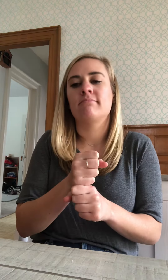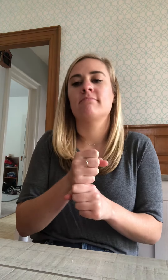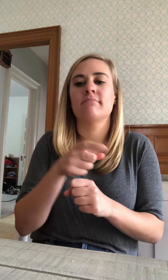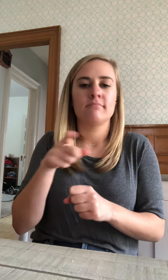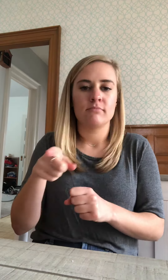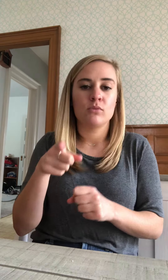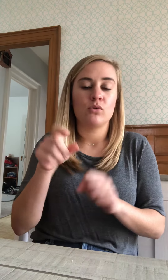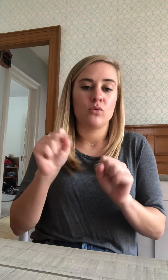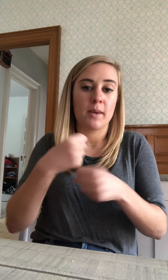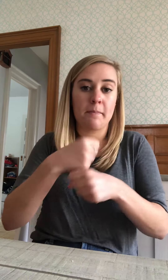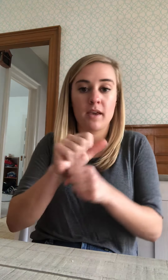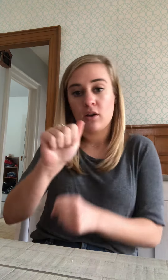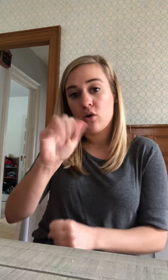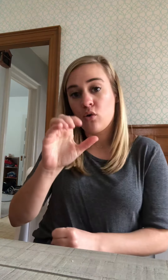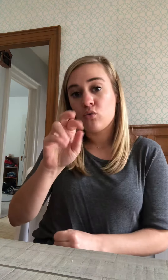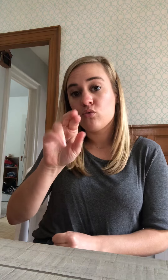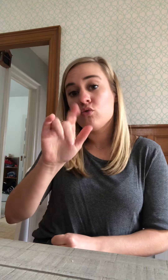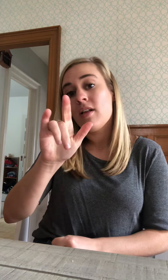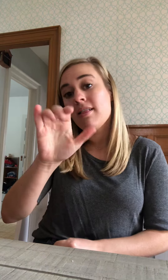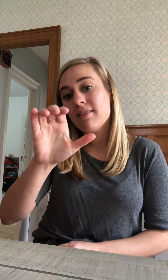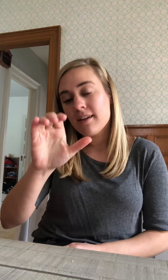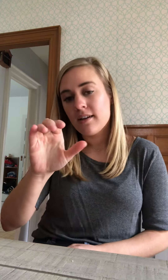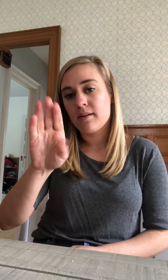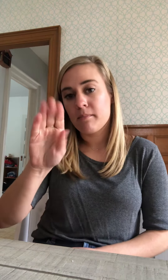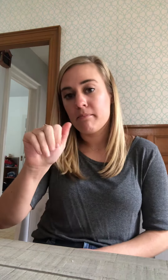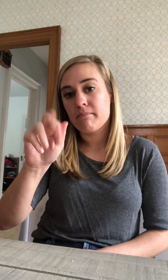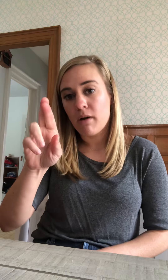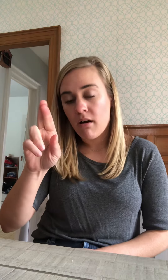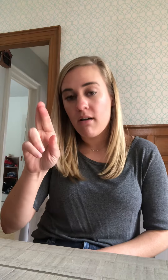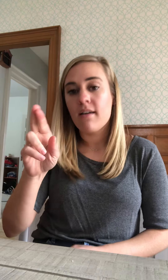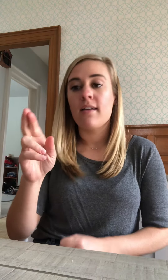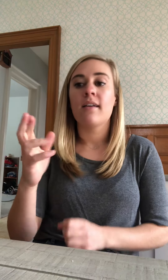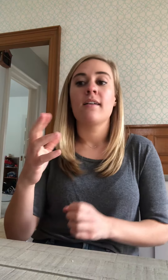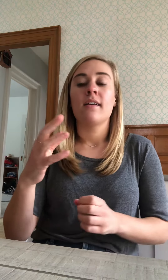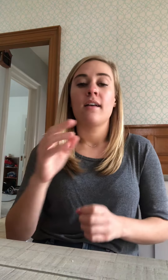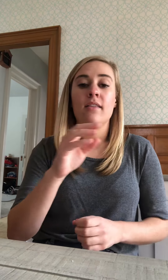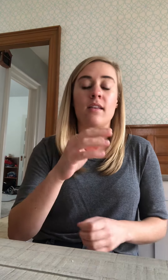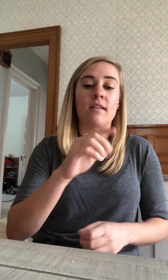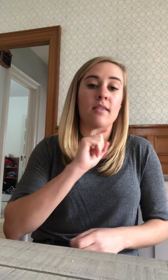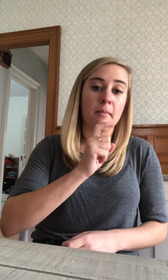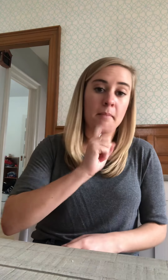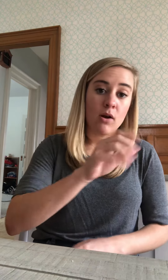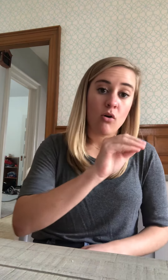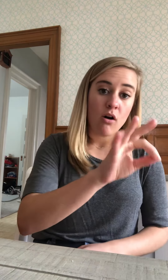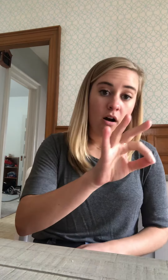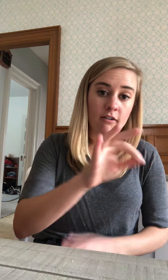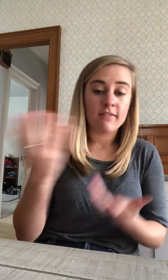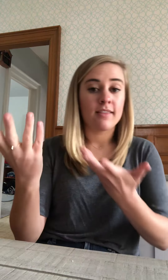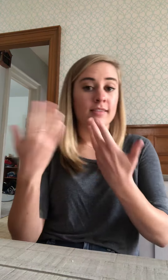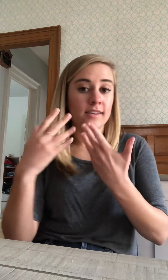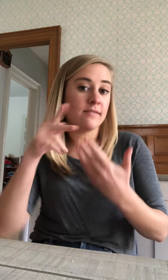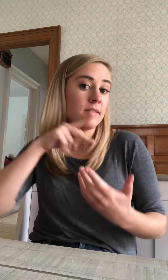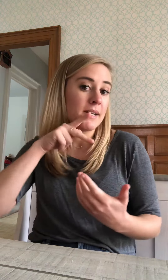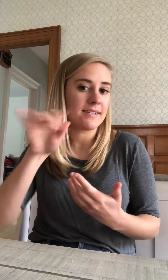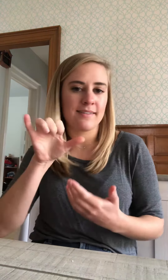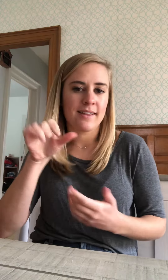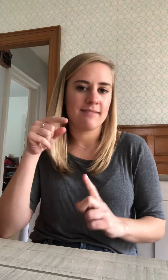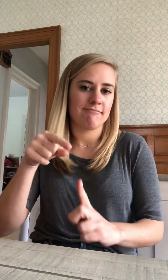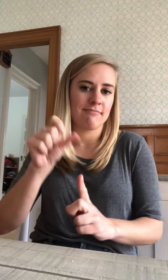externally and then take the metal hardware off and leave the plastic on, like so. This also illustrates